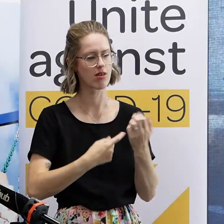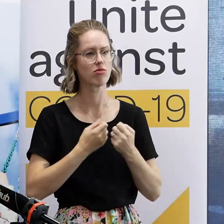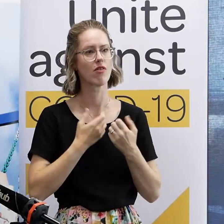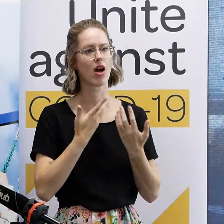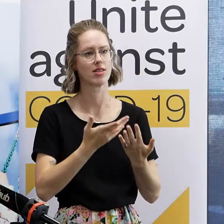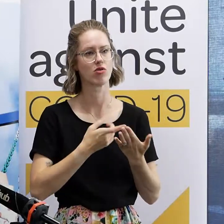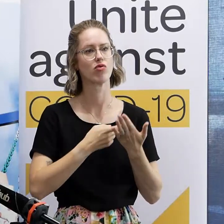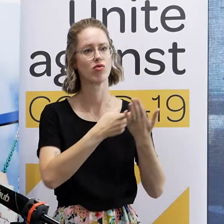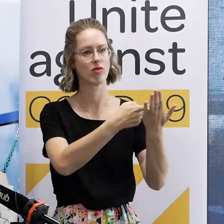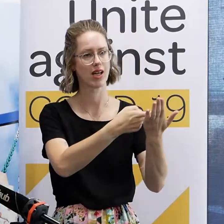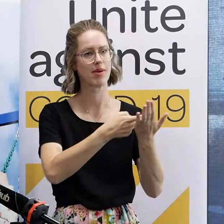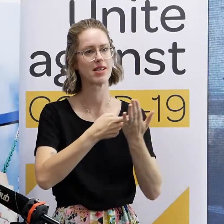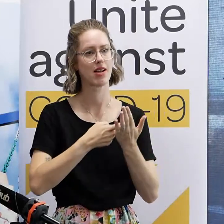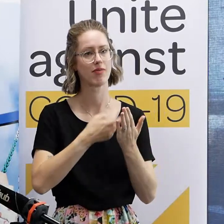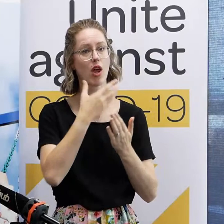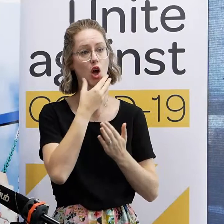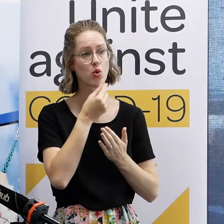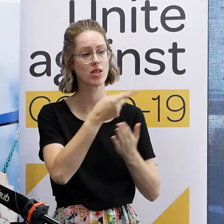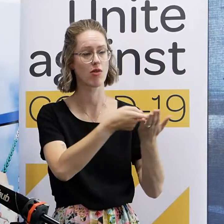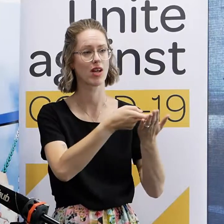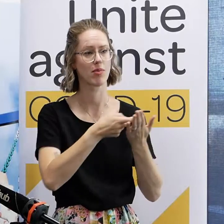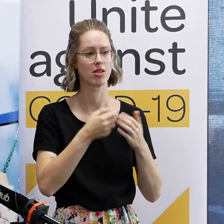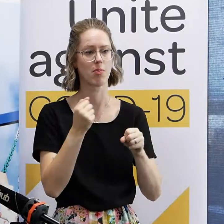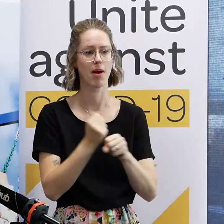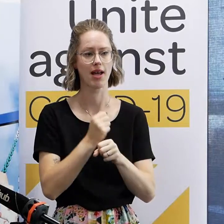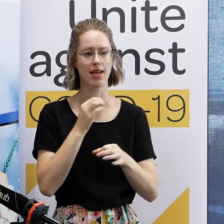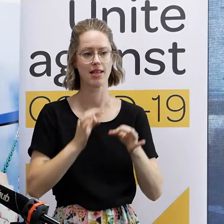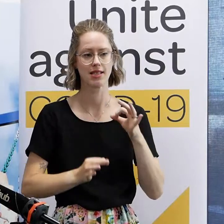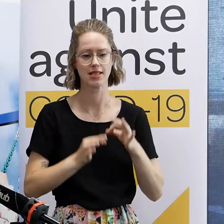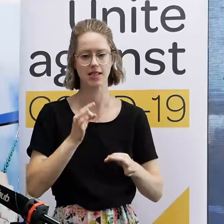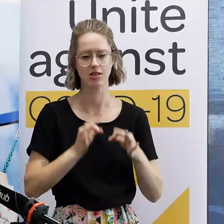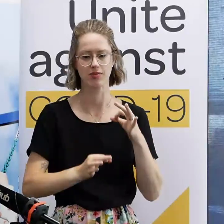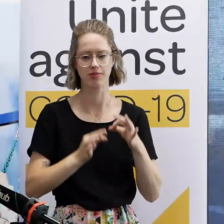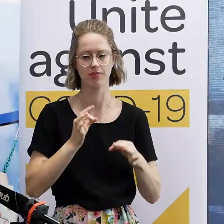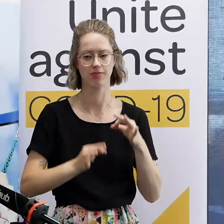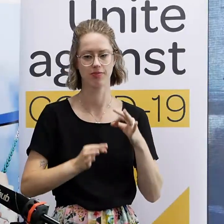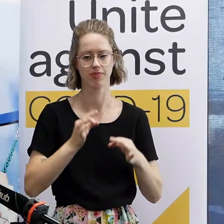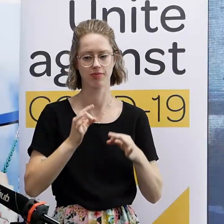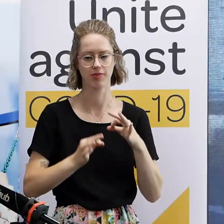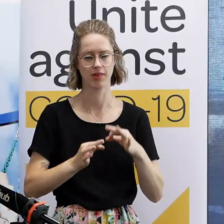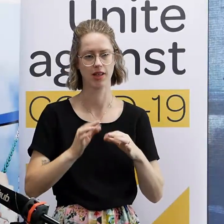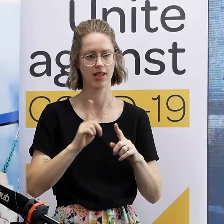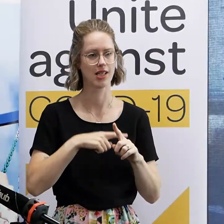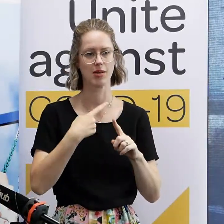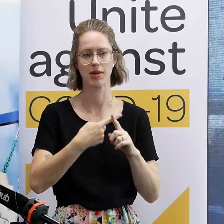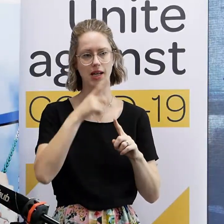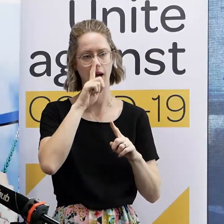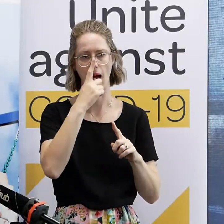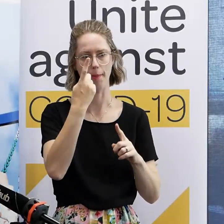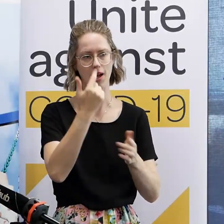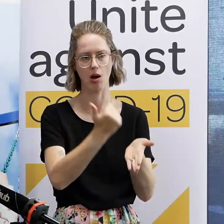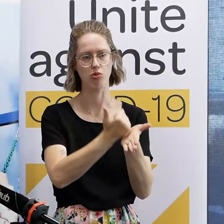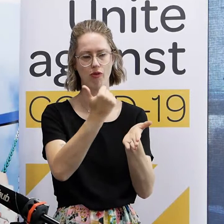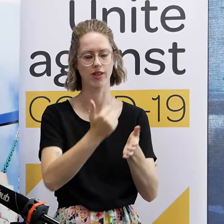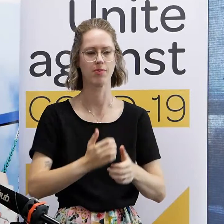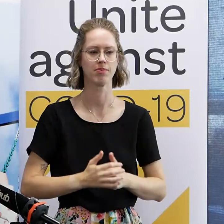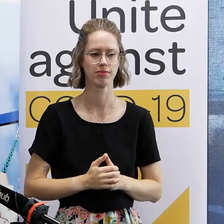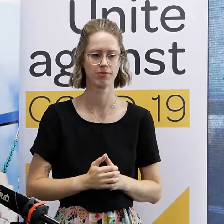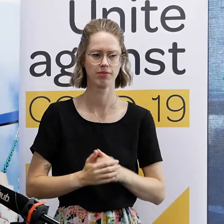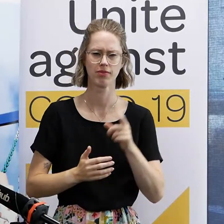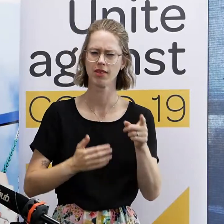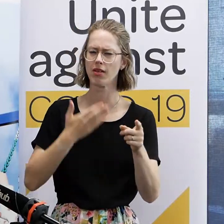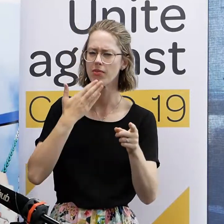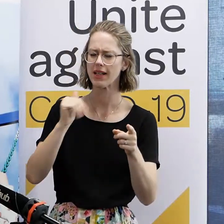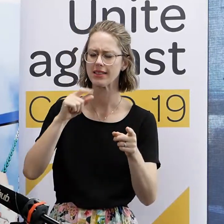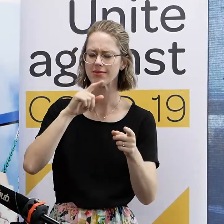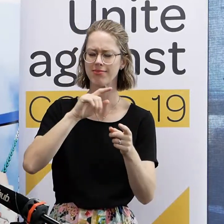with a recommendation. And I use that recommendation to make the determination that the exemption can't be approved. And so can you spell